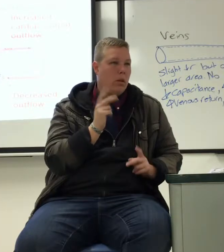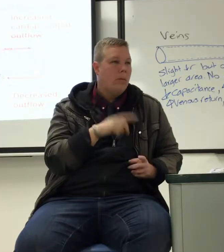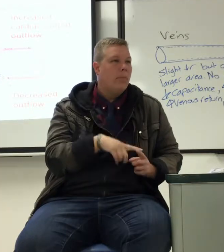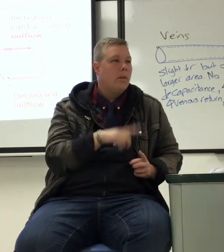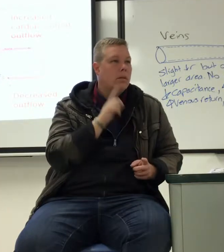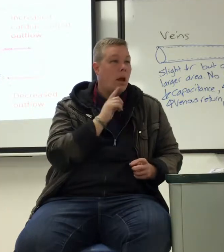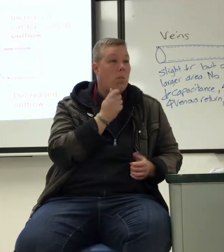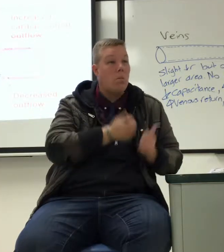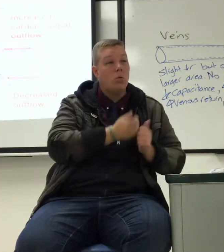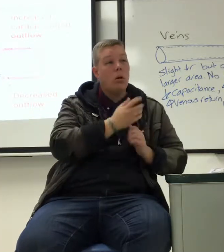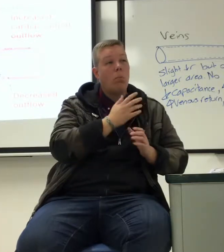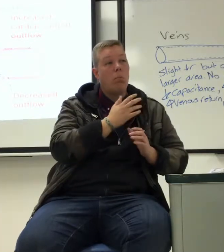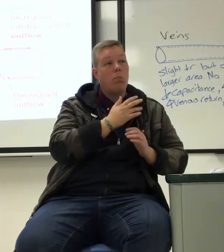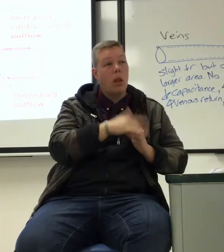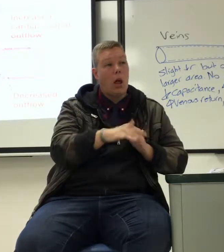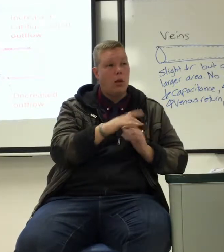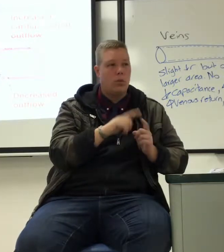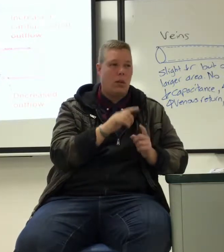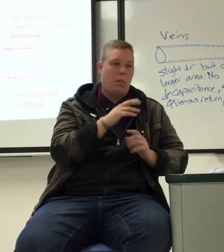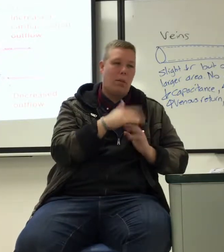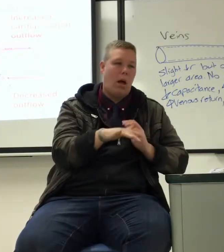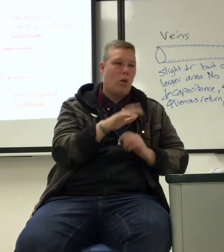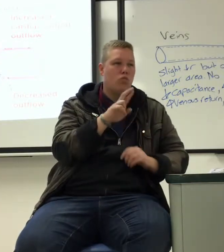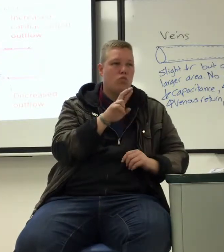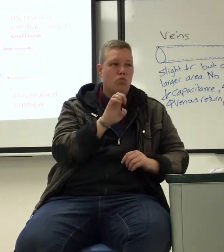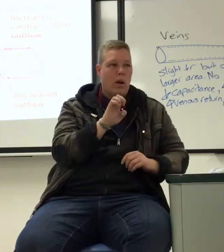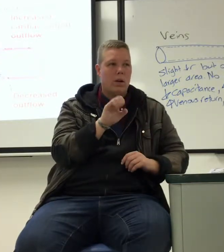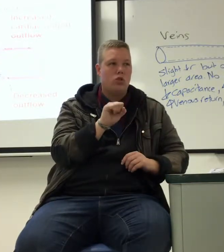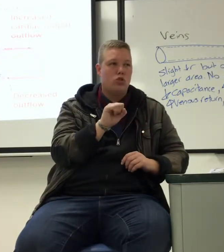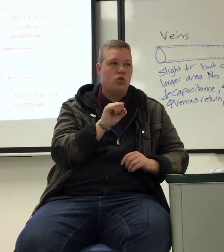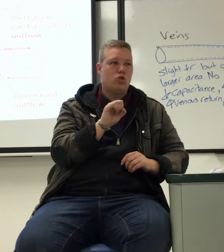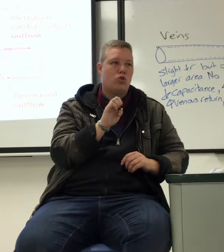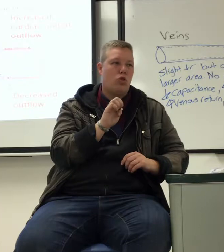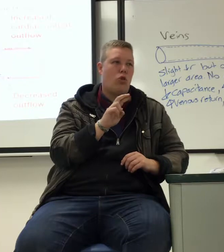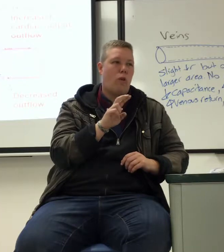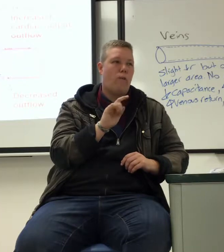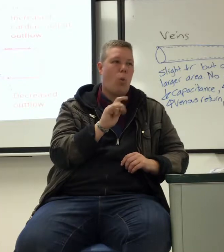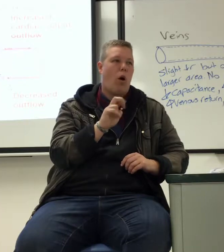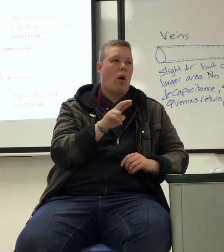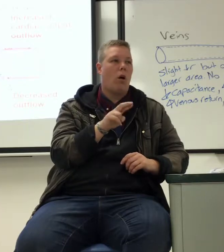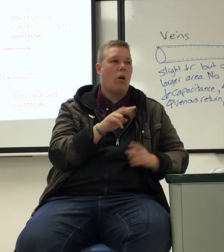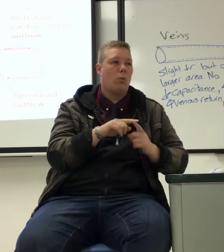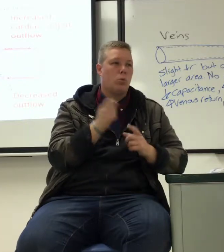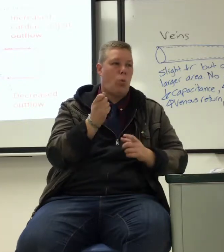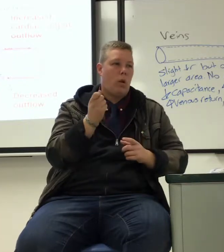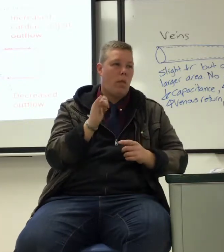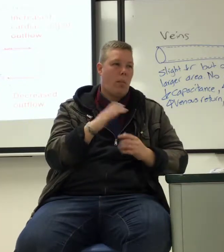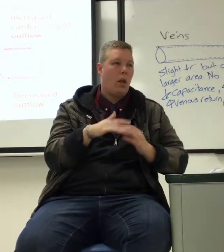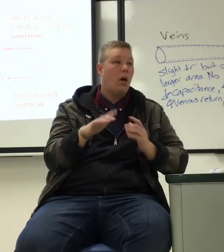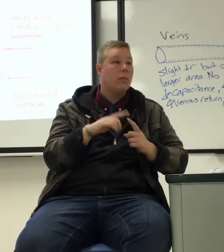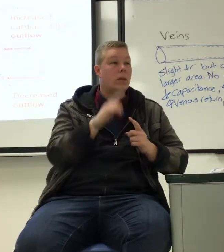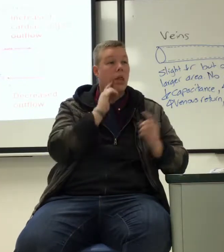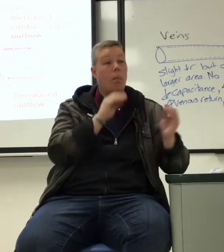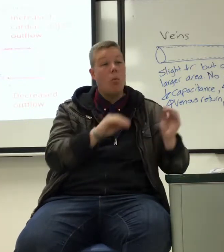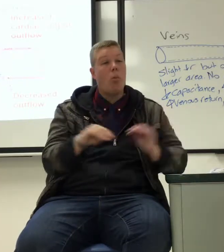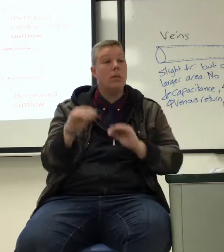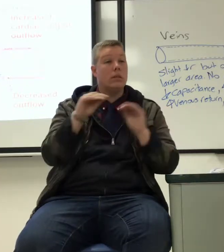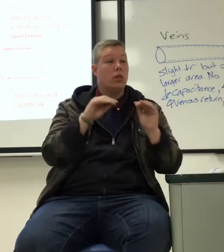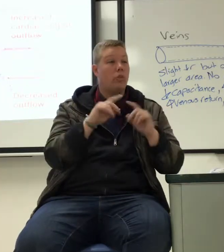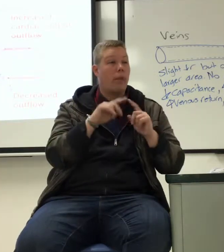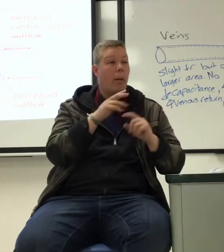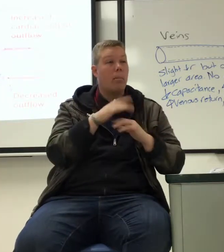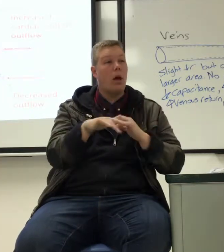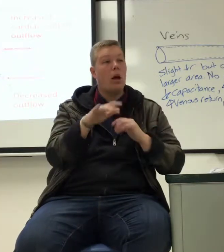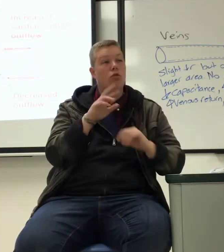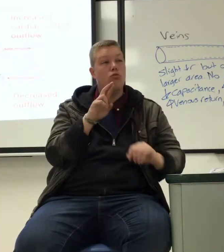called the capacitance vessels, the blood reservoir. So that's why I titled this slide, the mobilization of the blood reservoir, this